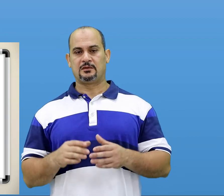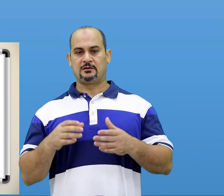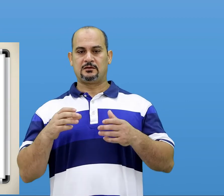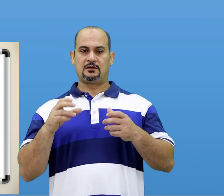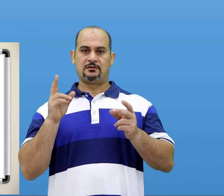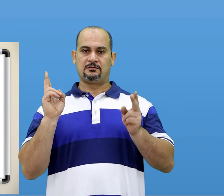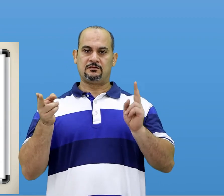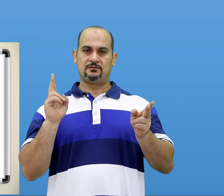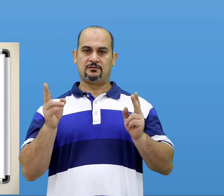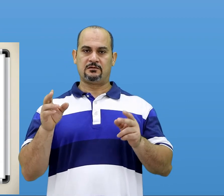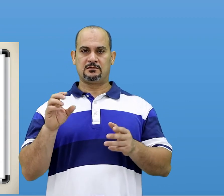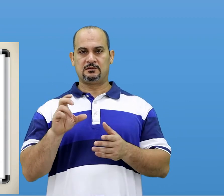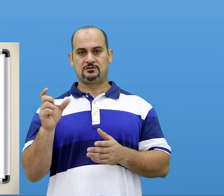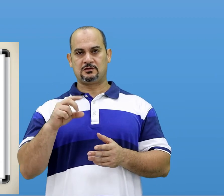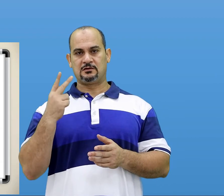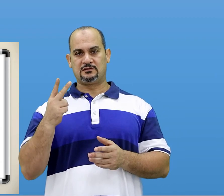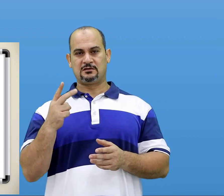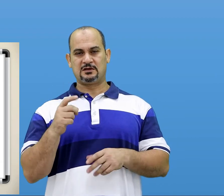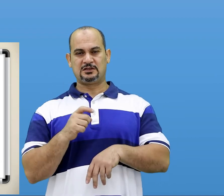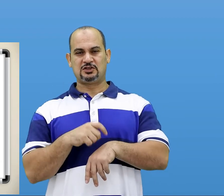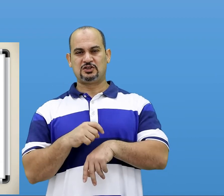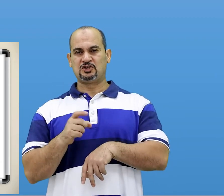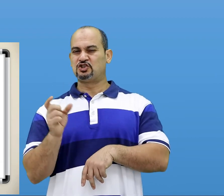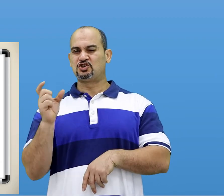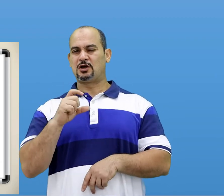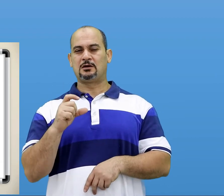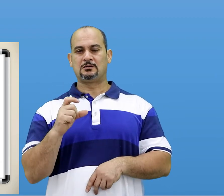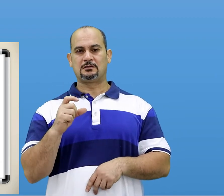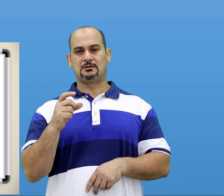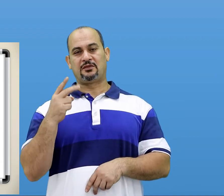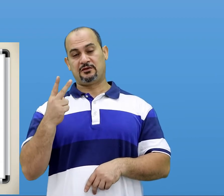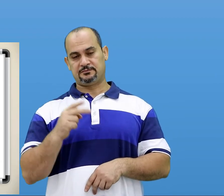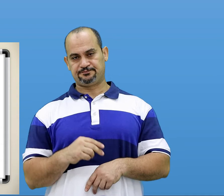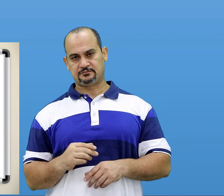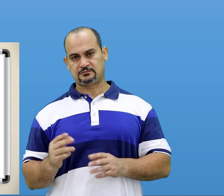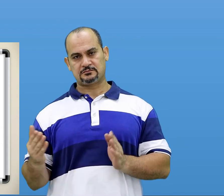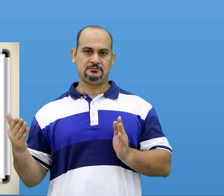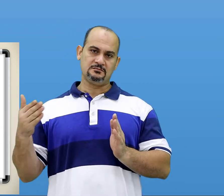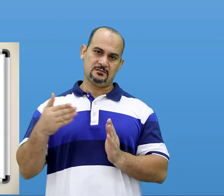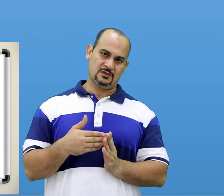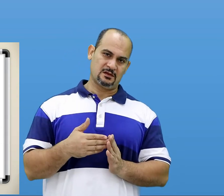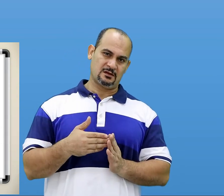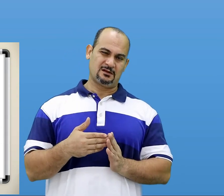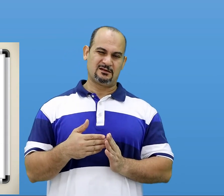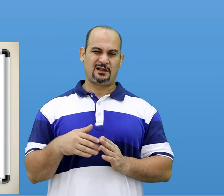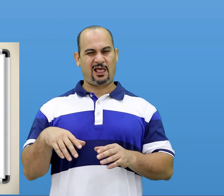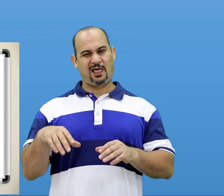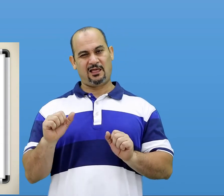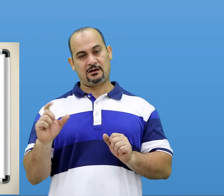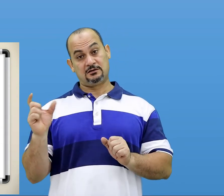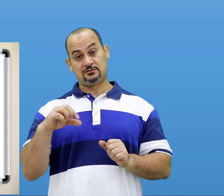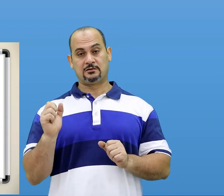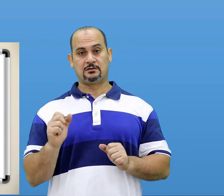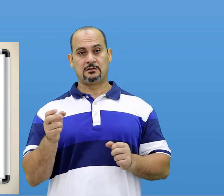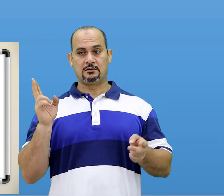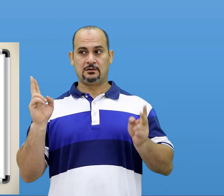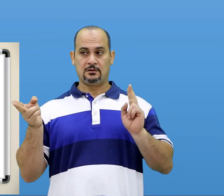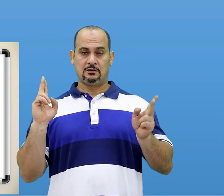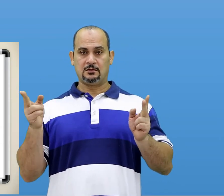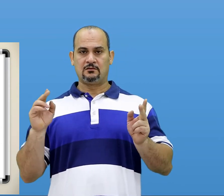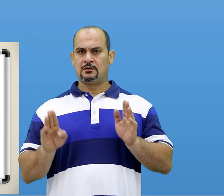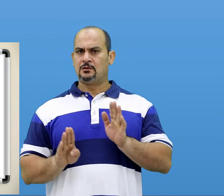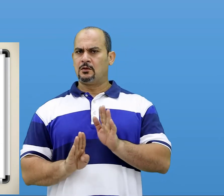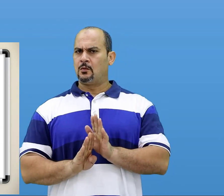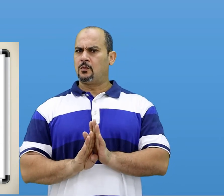Hala February Festival starts on the 1st of February and ends on the last day of the month. The festival has